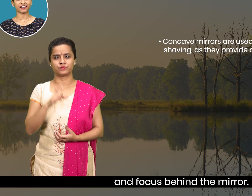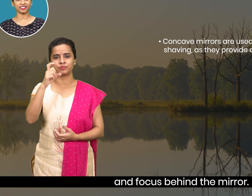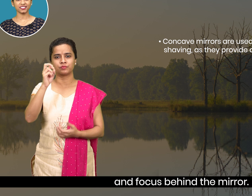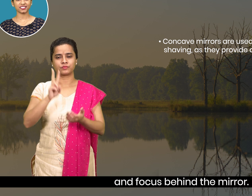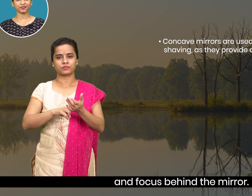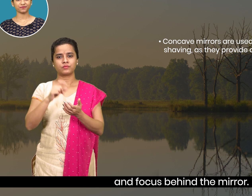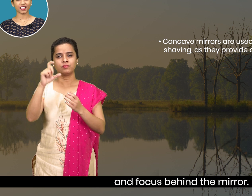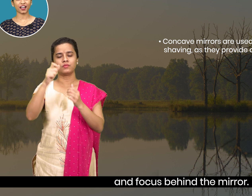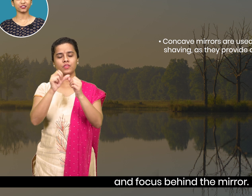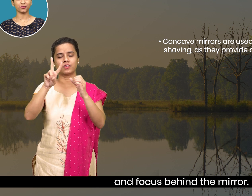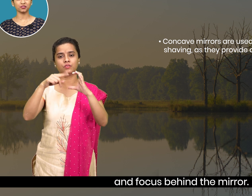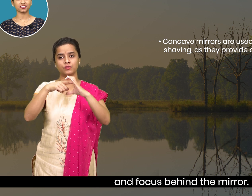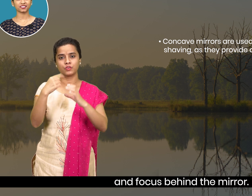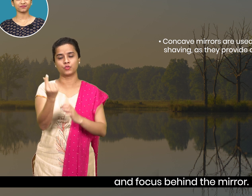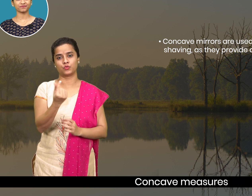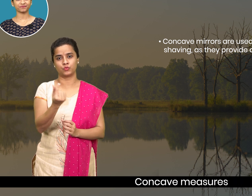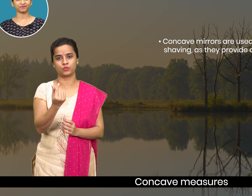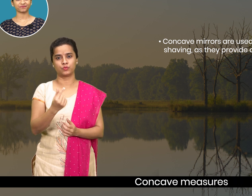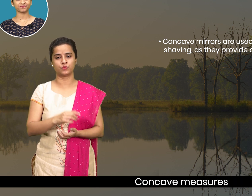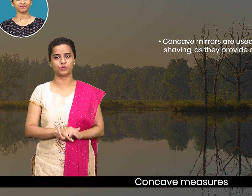Concave mirrors are used